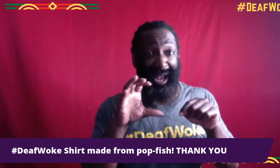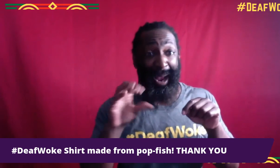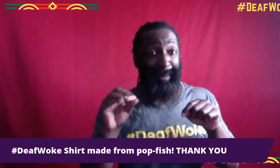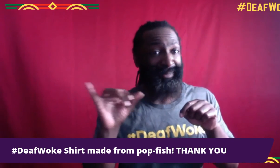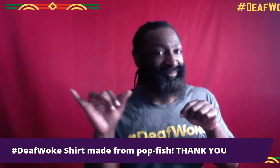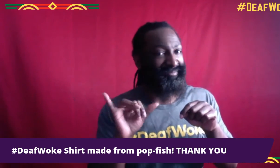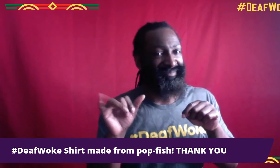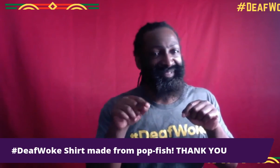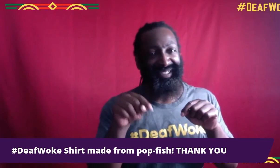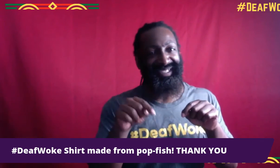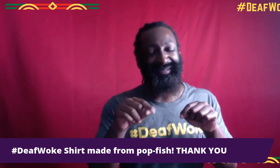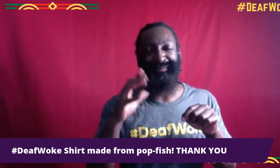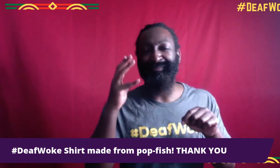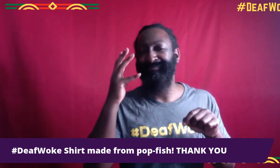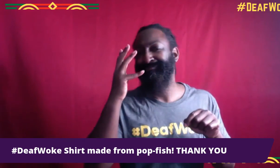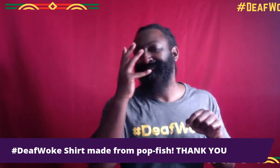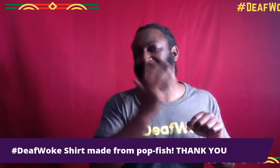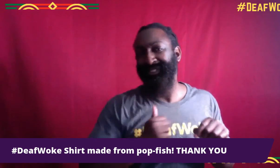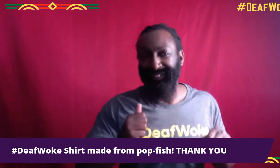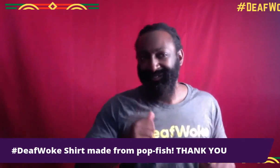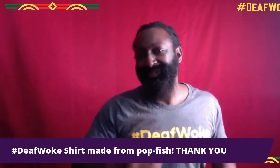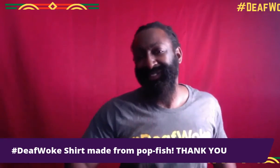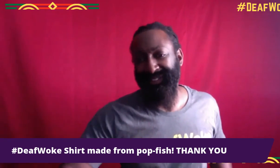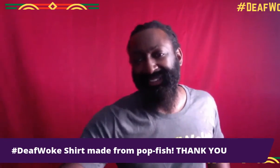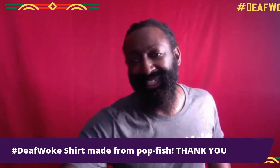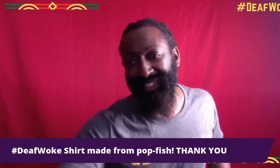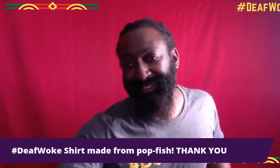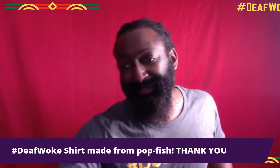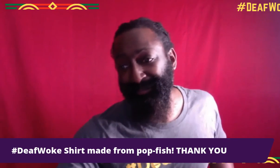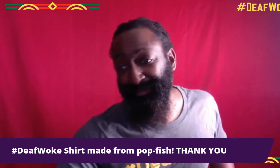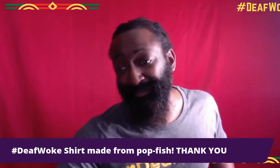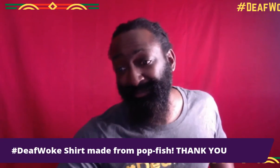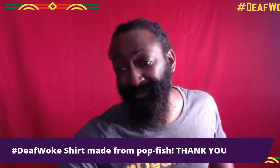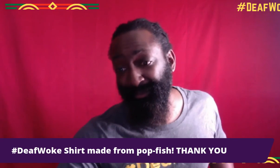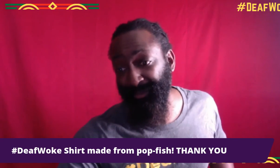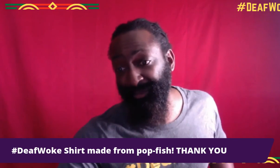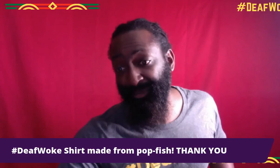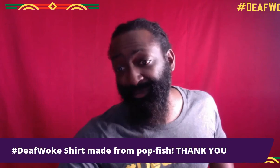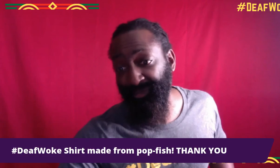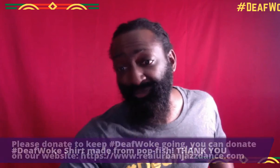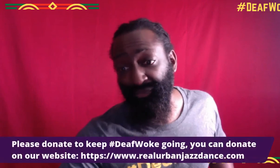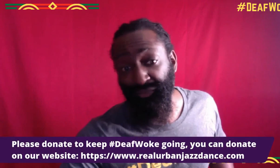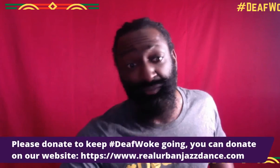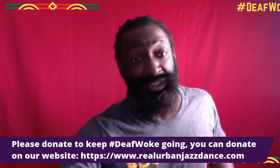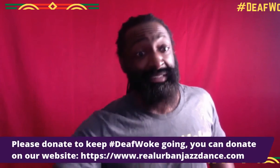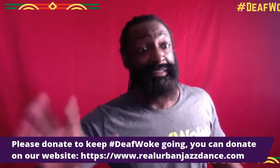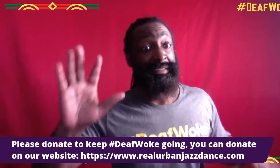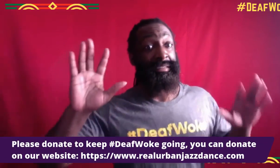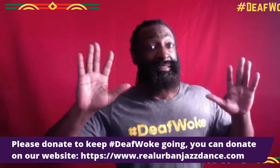Soon they'll be changing their logo, but the company stays the same, and they are beautiful.